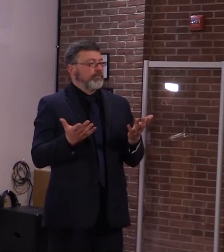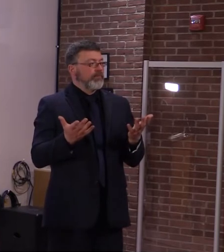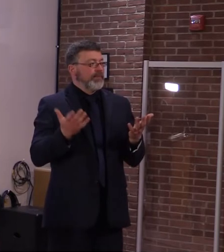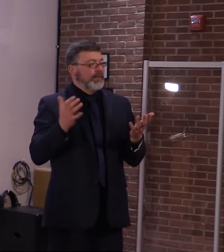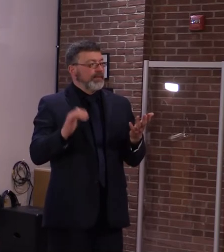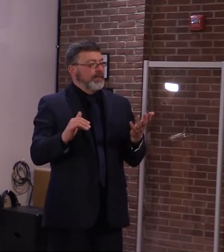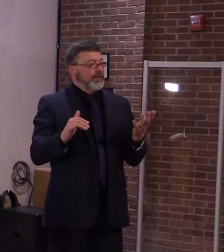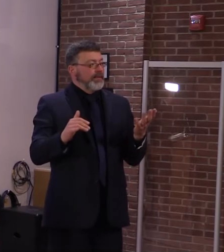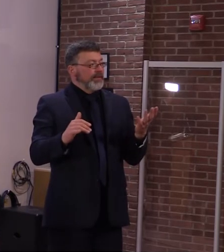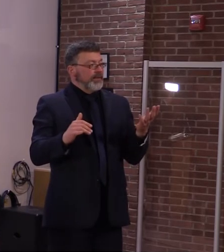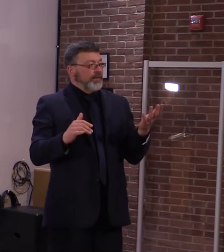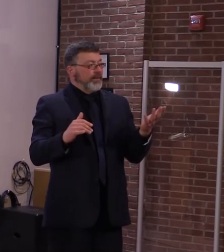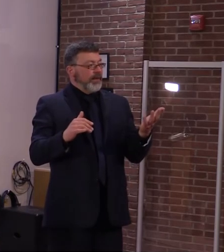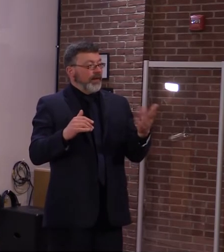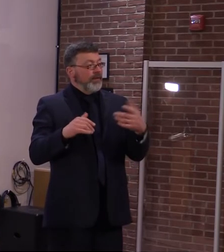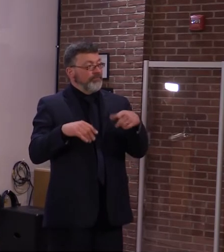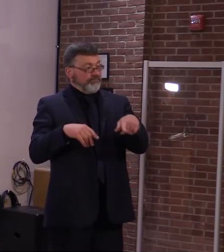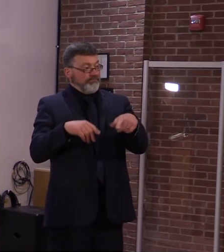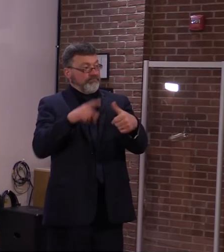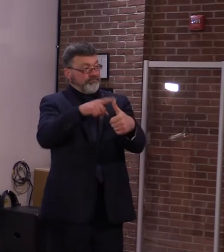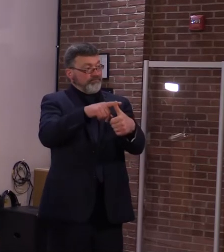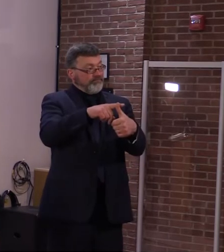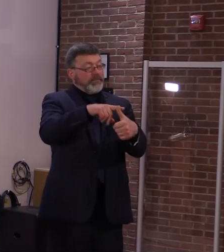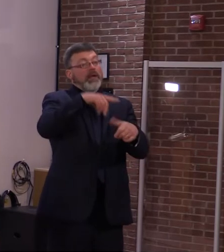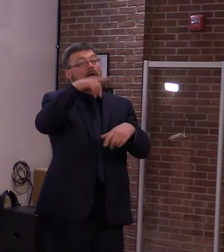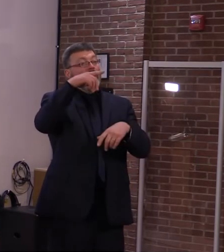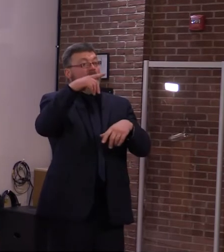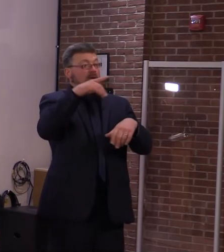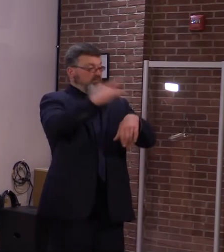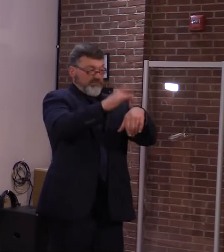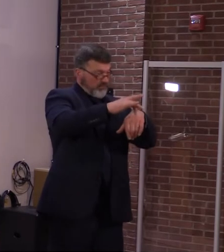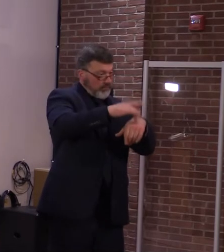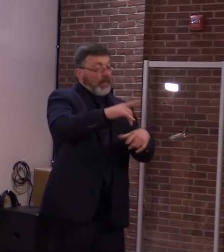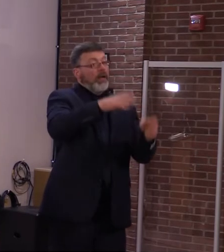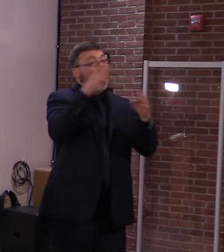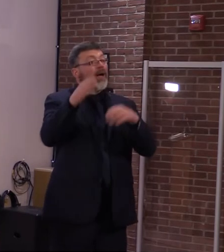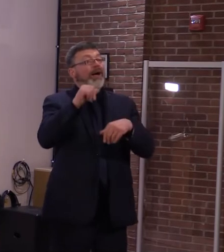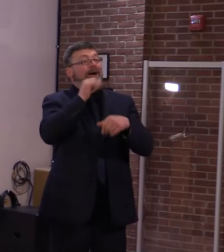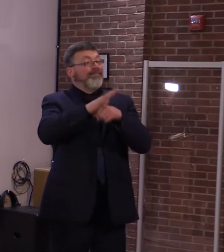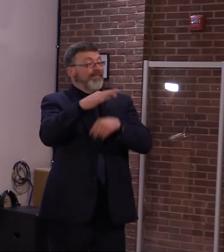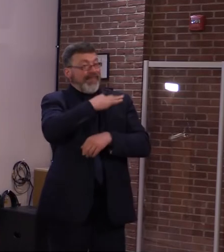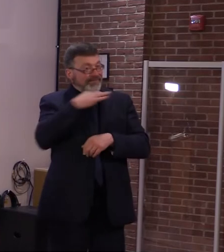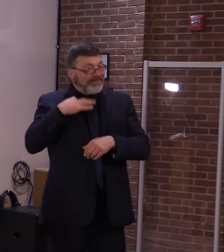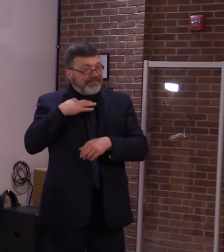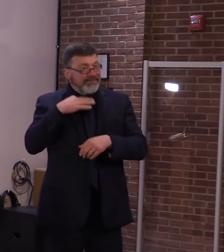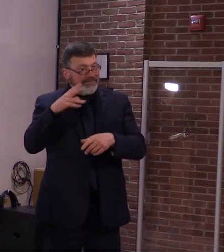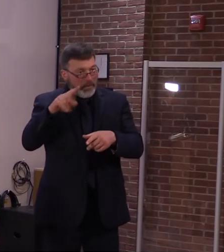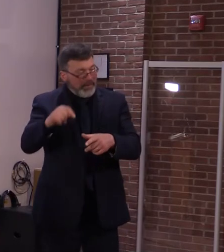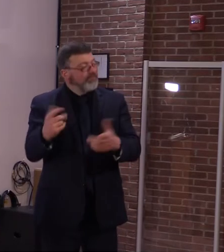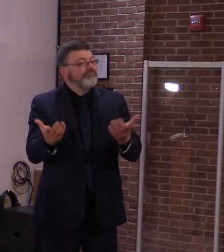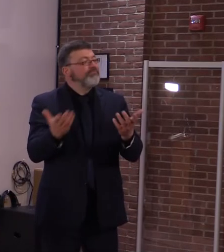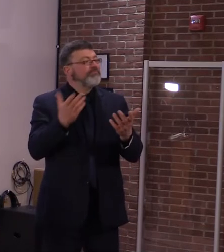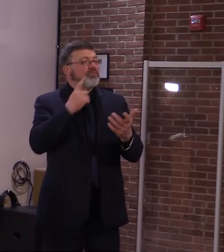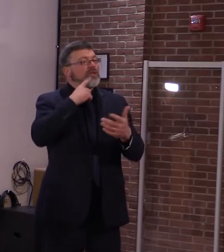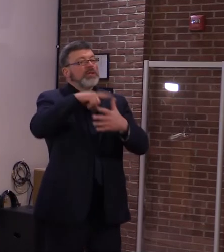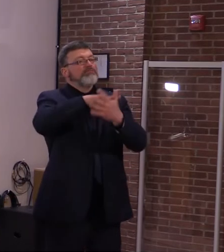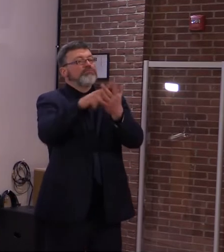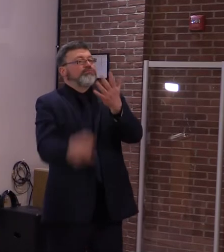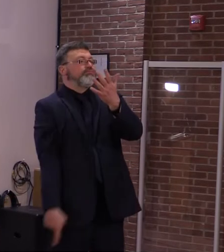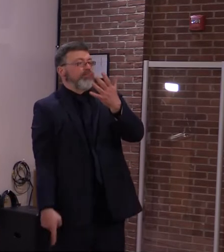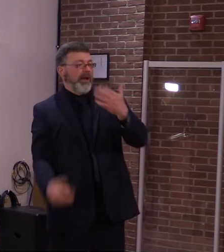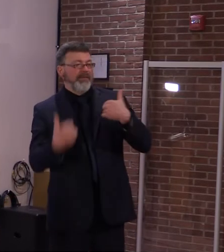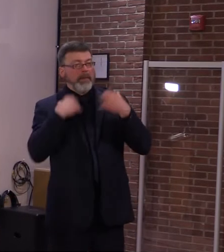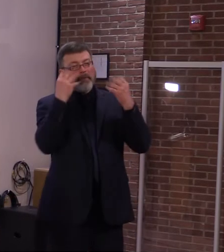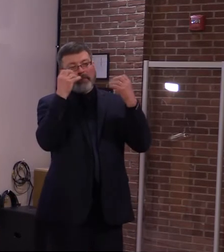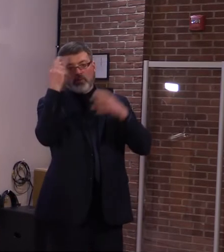with us after the pandemic. So that's why we want to put our plan in place to try and address some of these